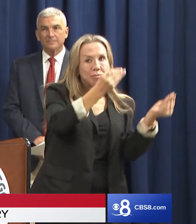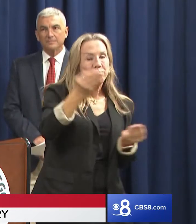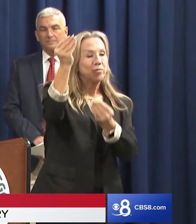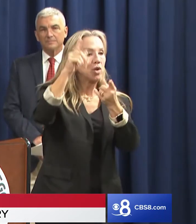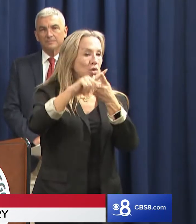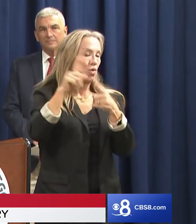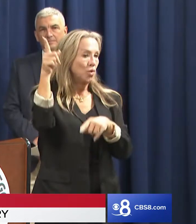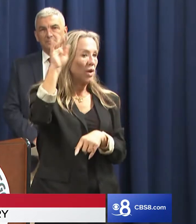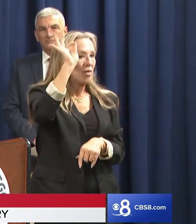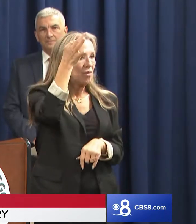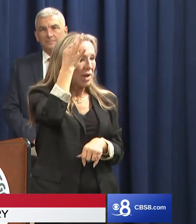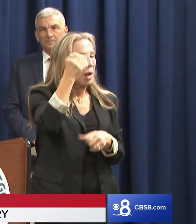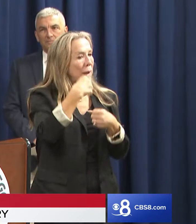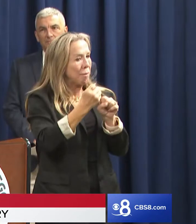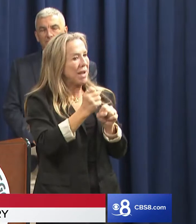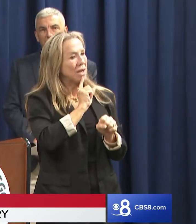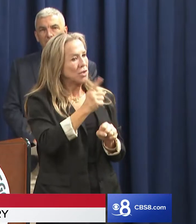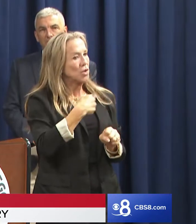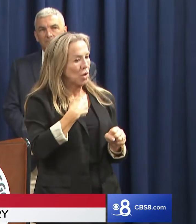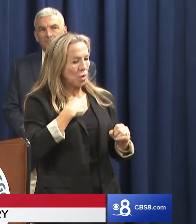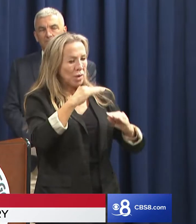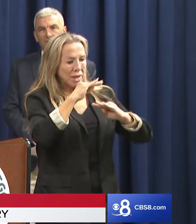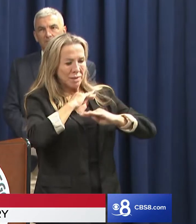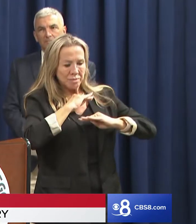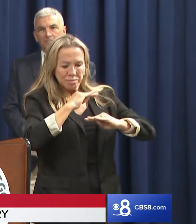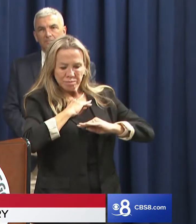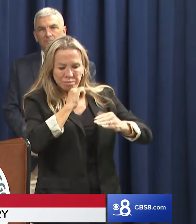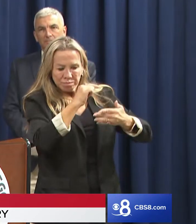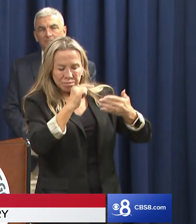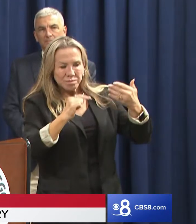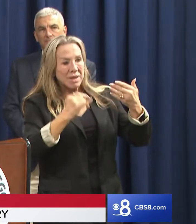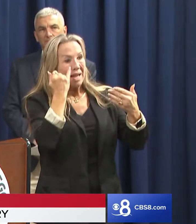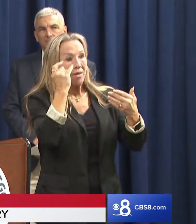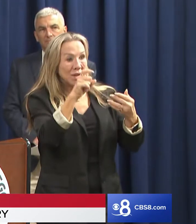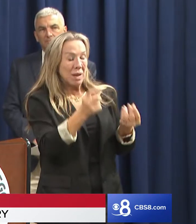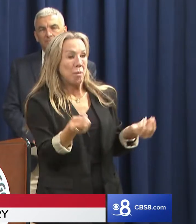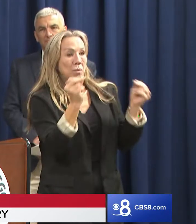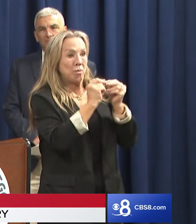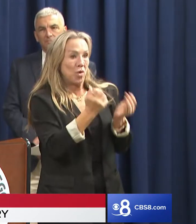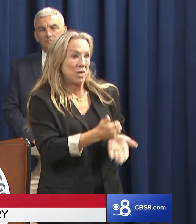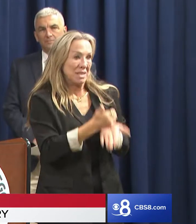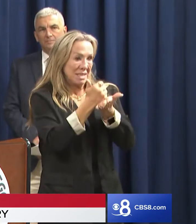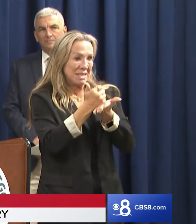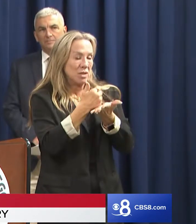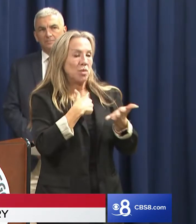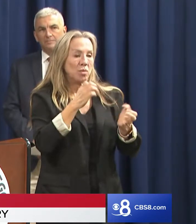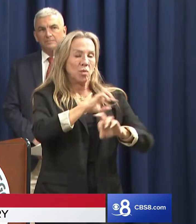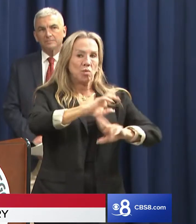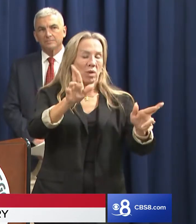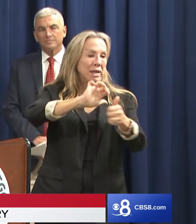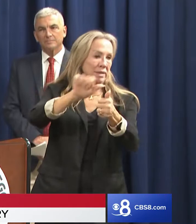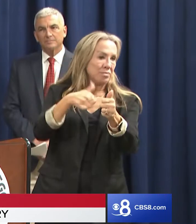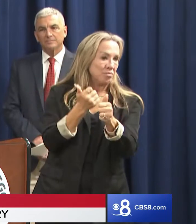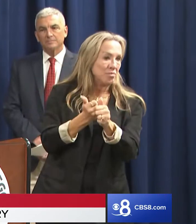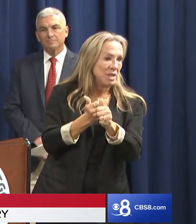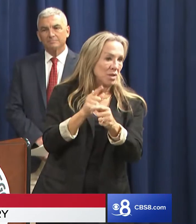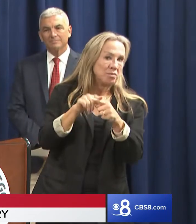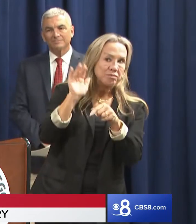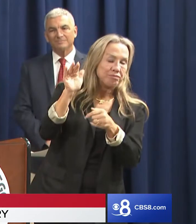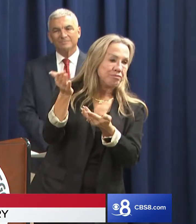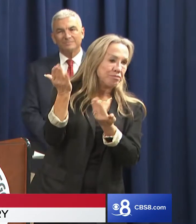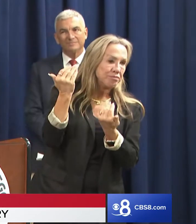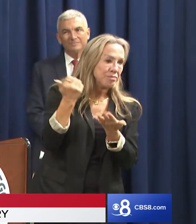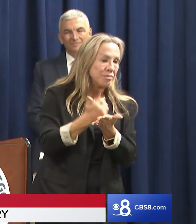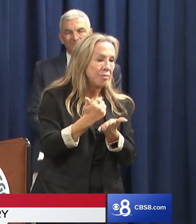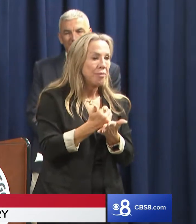we meet thresholds, to be able to bring in assistance if it does reach that level. So at this time, I want to turn it